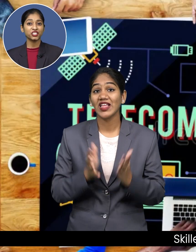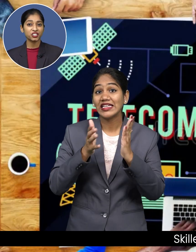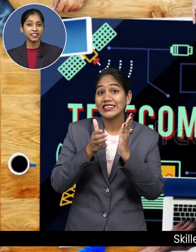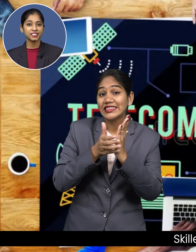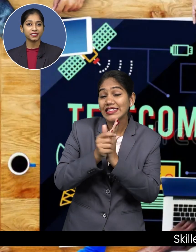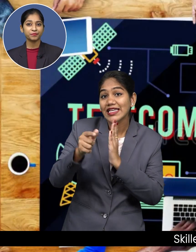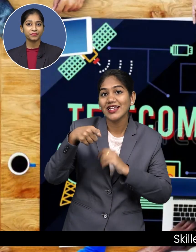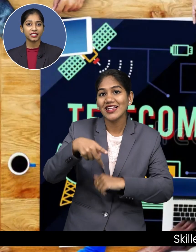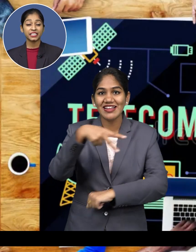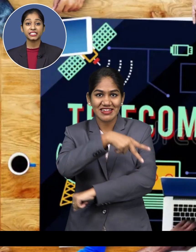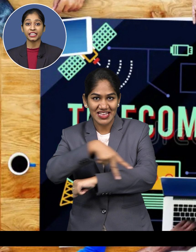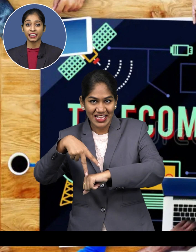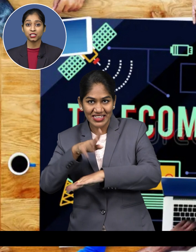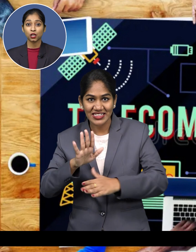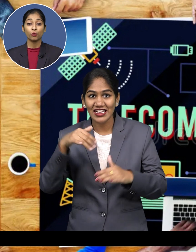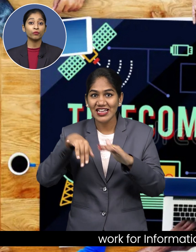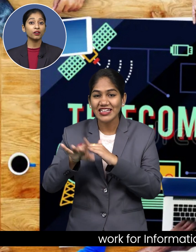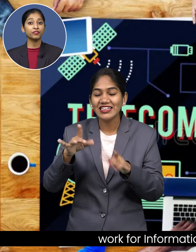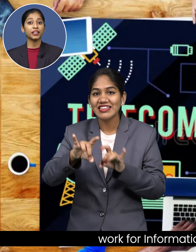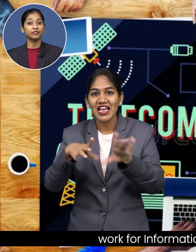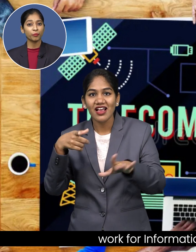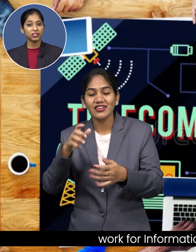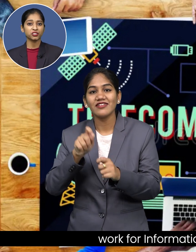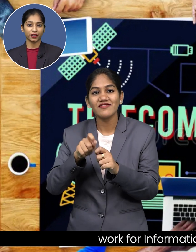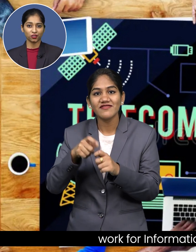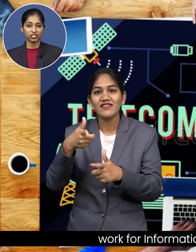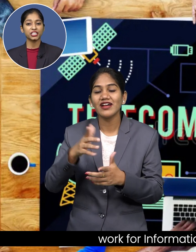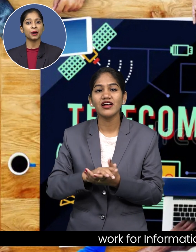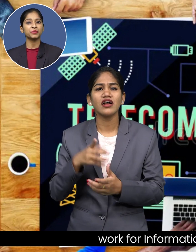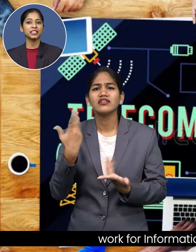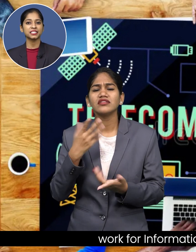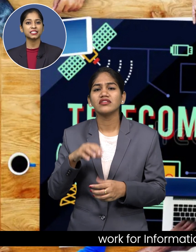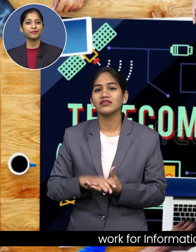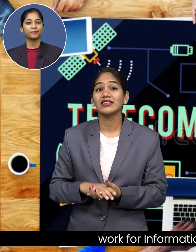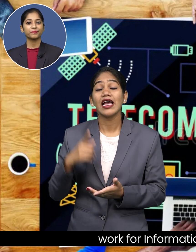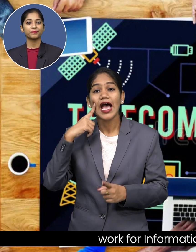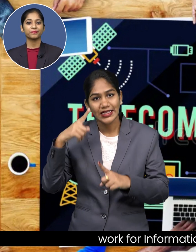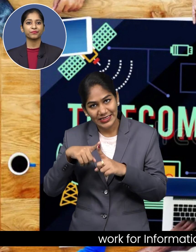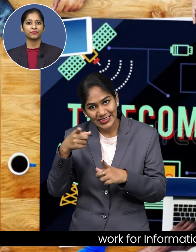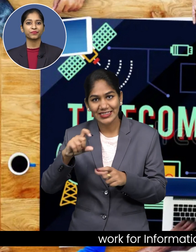Skilled engineers in cities work for information technology companies,